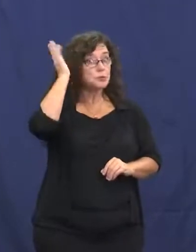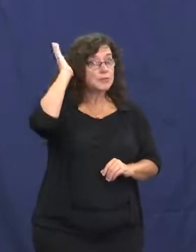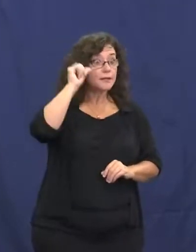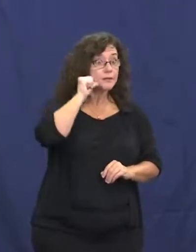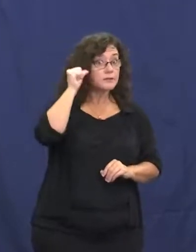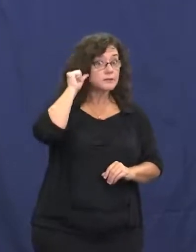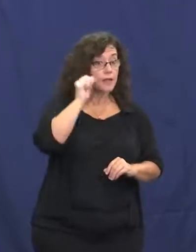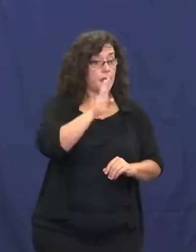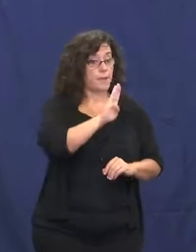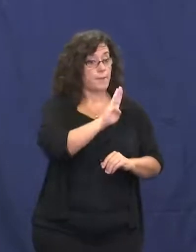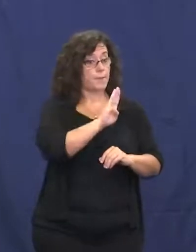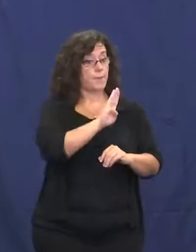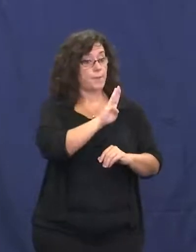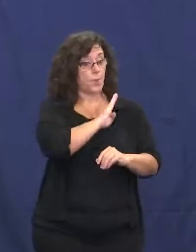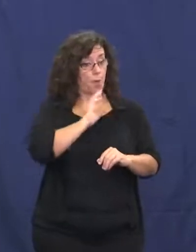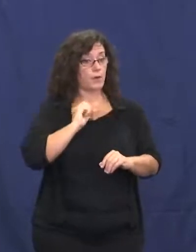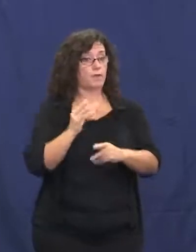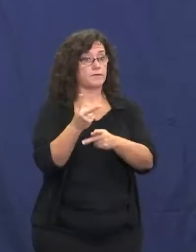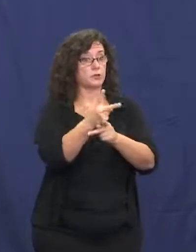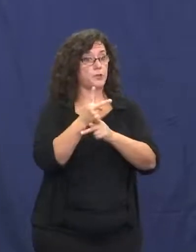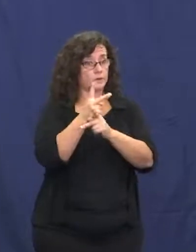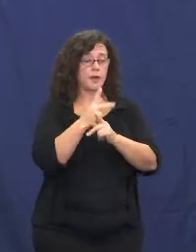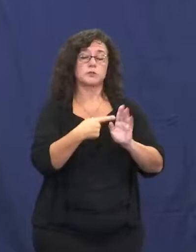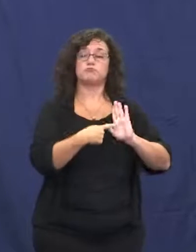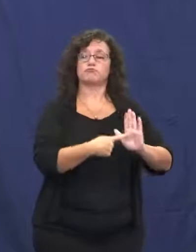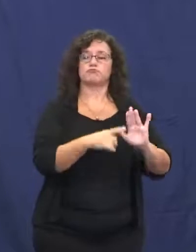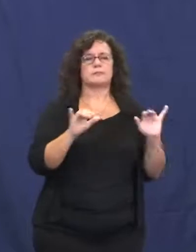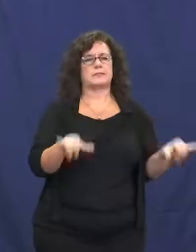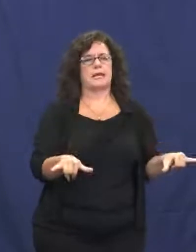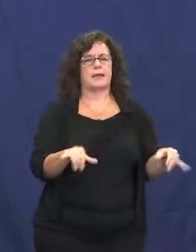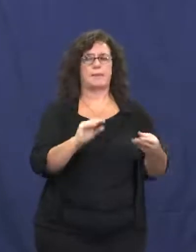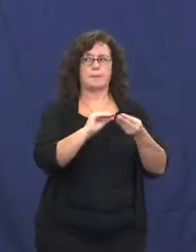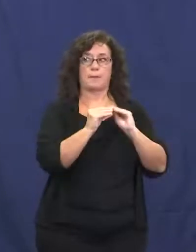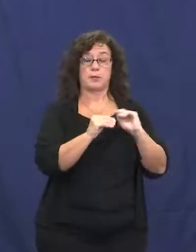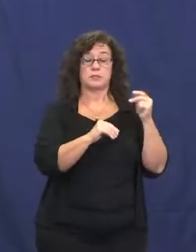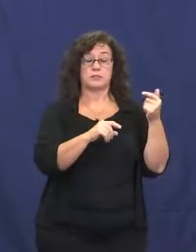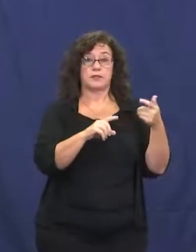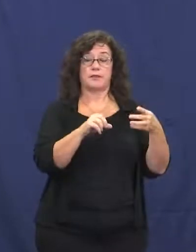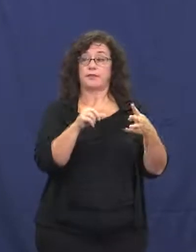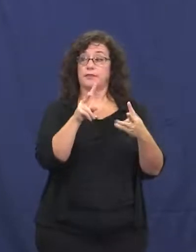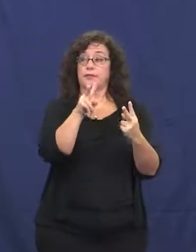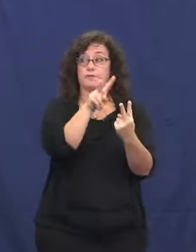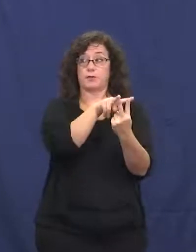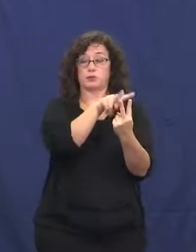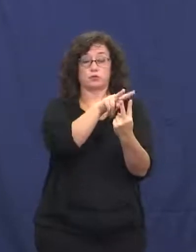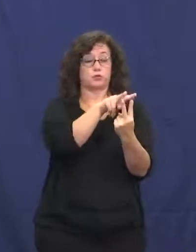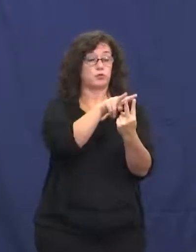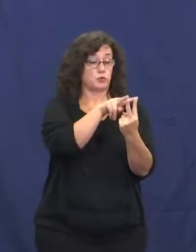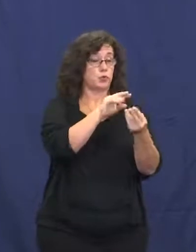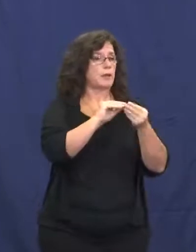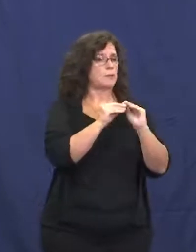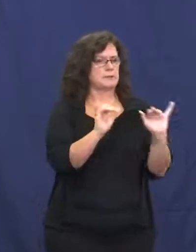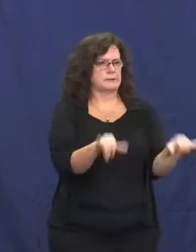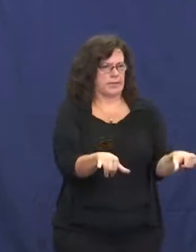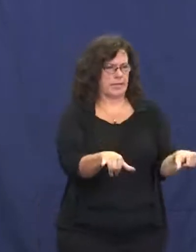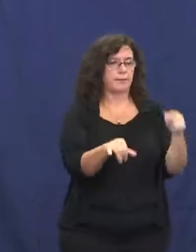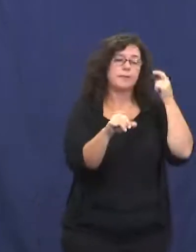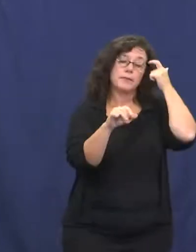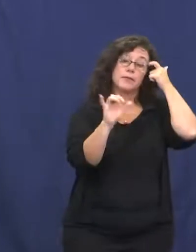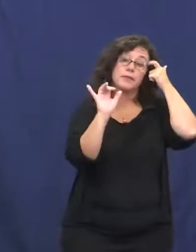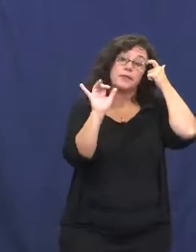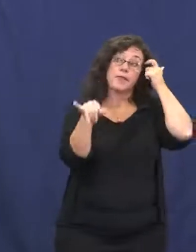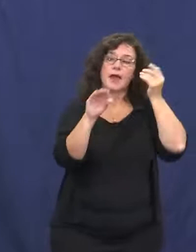yesterday. The first two numbers are the same because those numbers are as reported by the state on a weekly basis on Tuesdays.